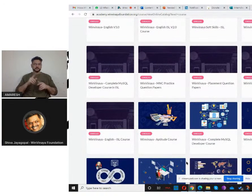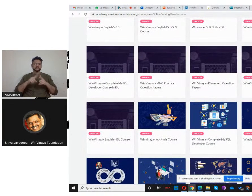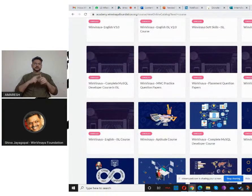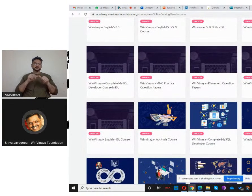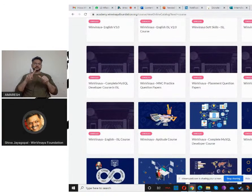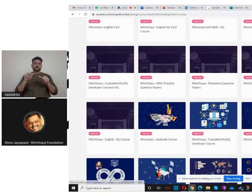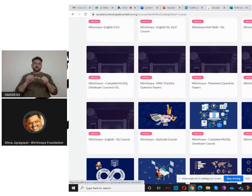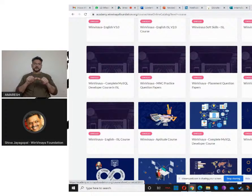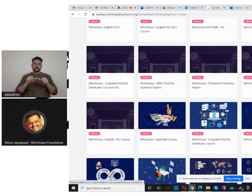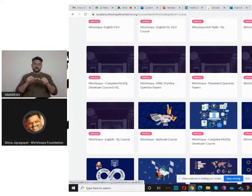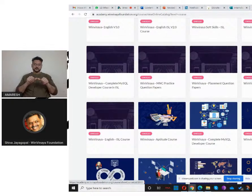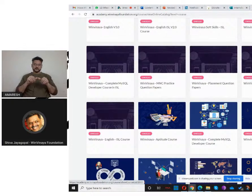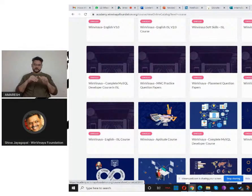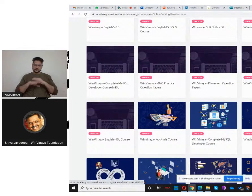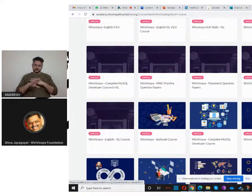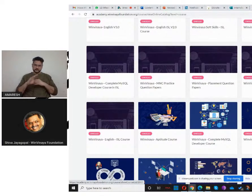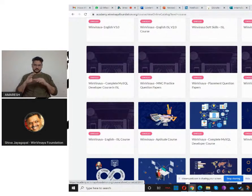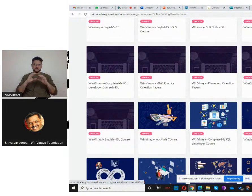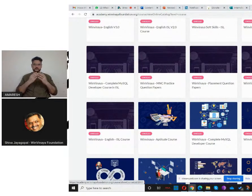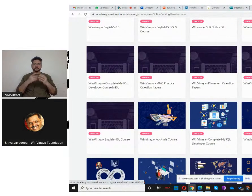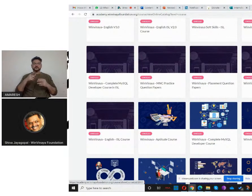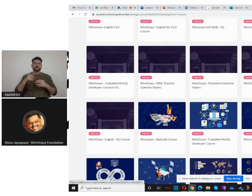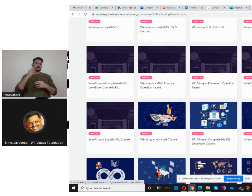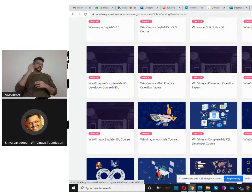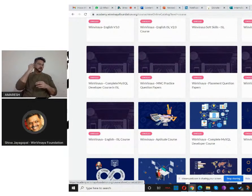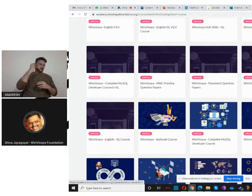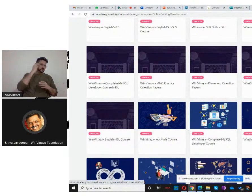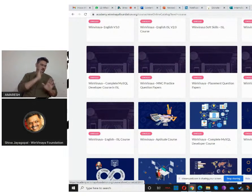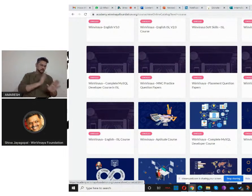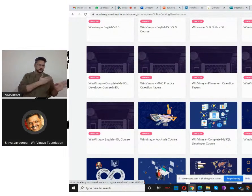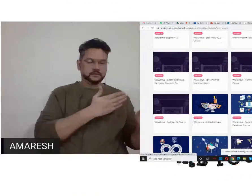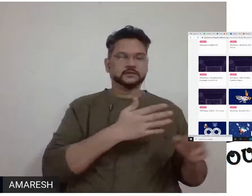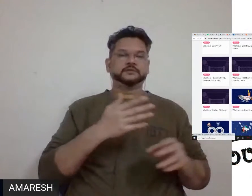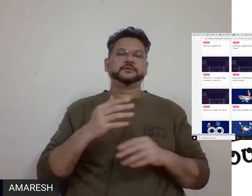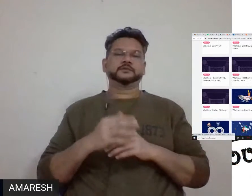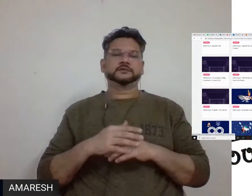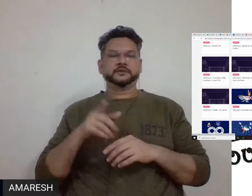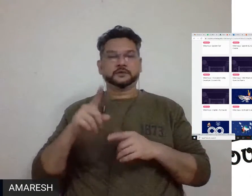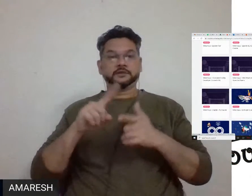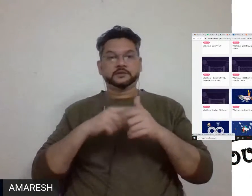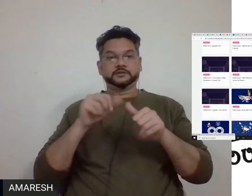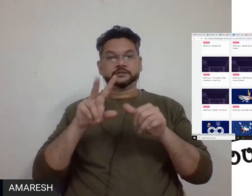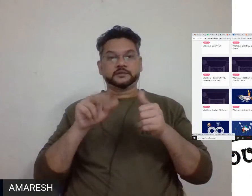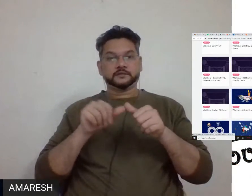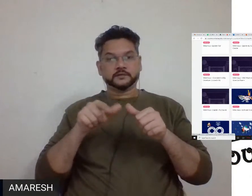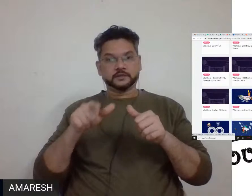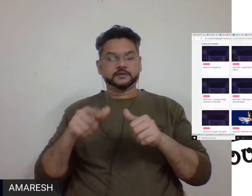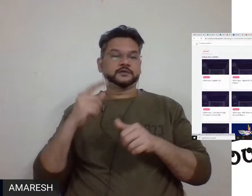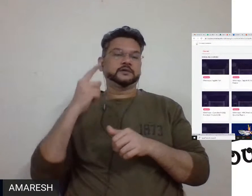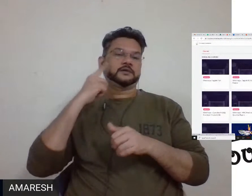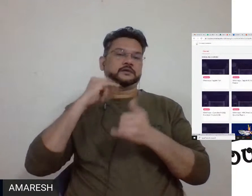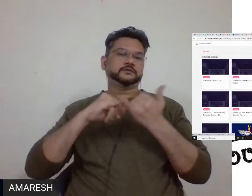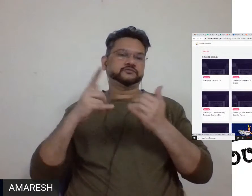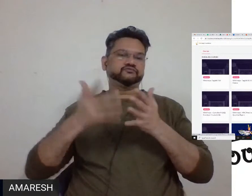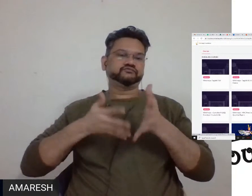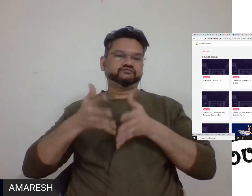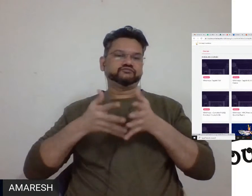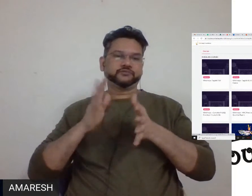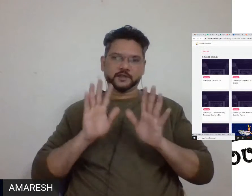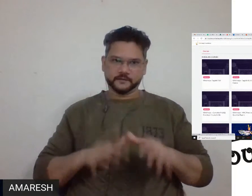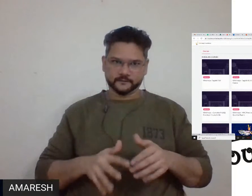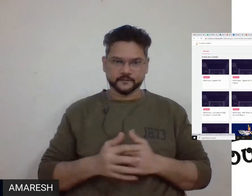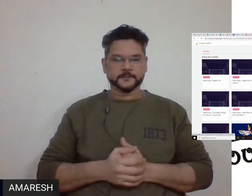is this for the hearing persons, and we also have courses in Java for ISL. Right? So